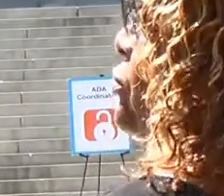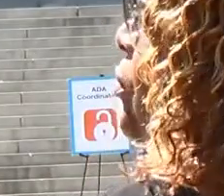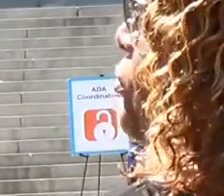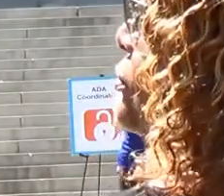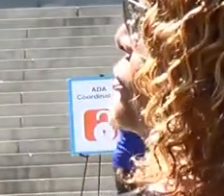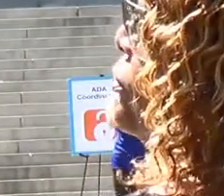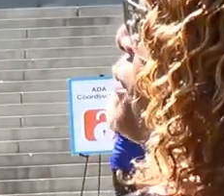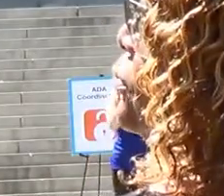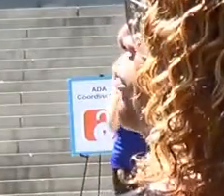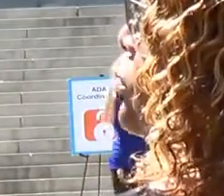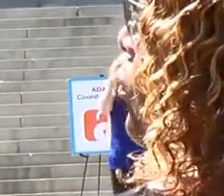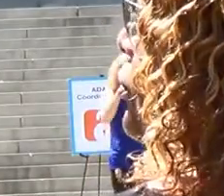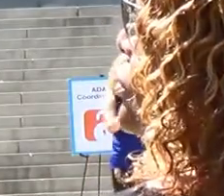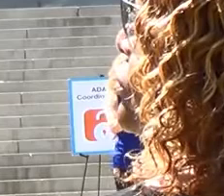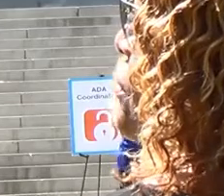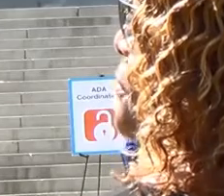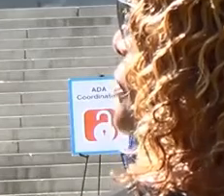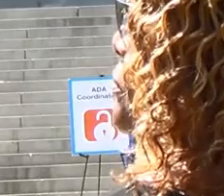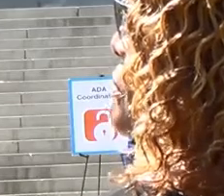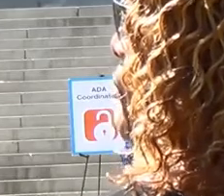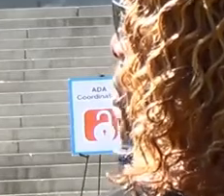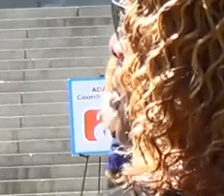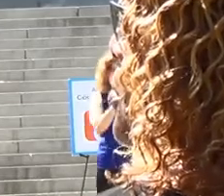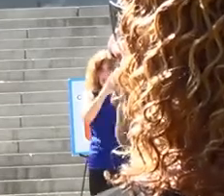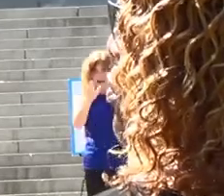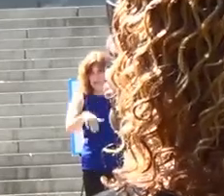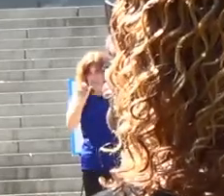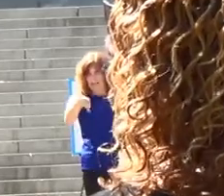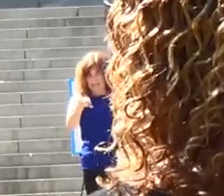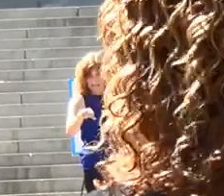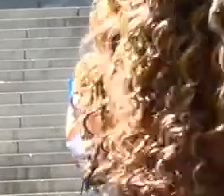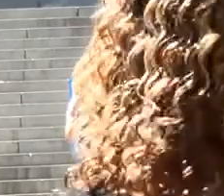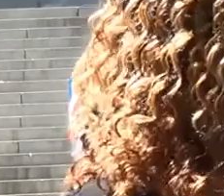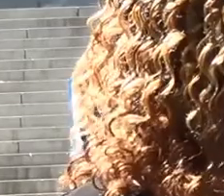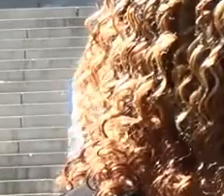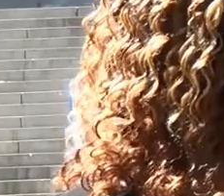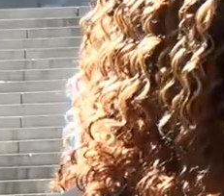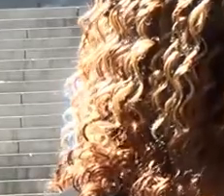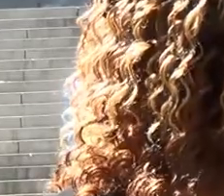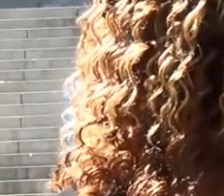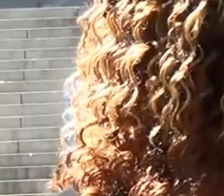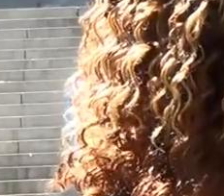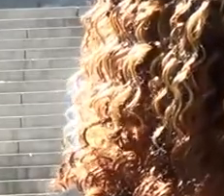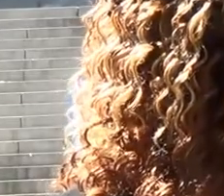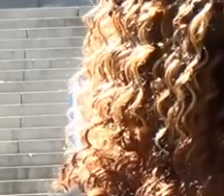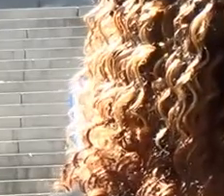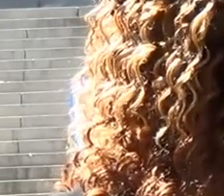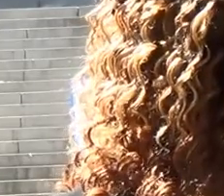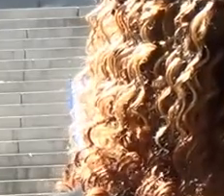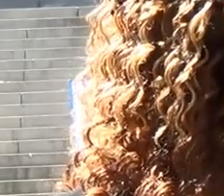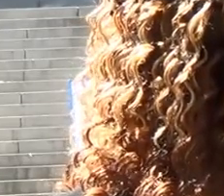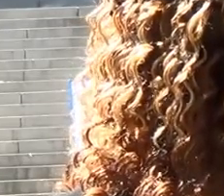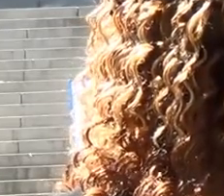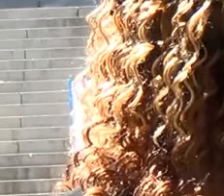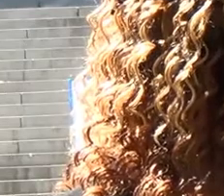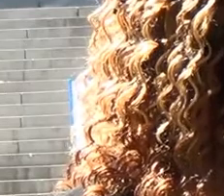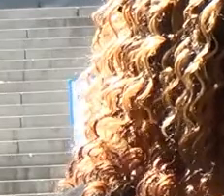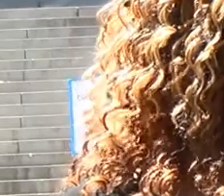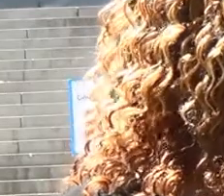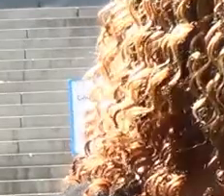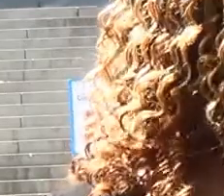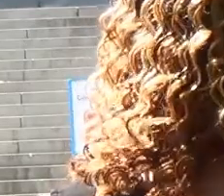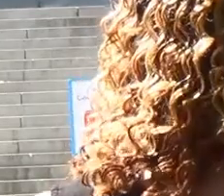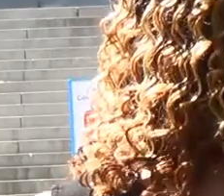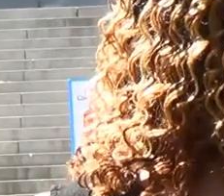Oftentimes, they don't have captions on their television or on their website. The State House does, but other state agencies